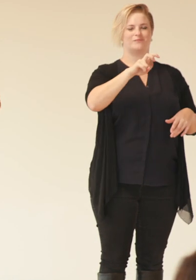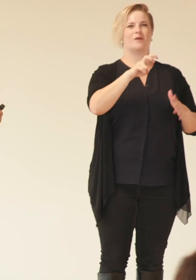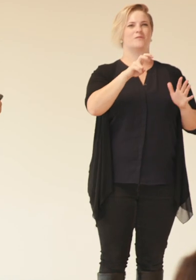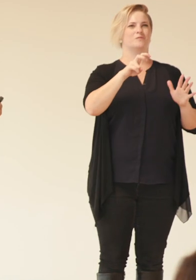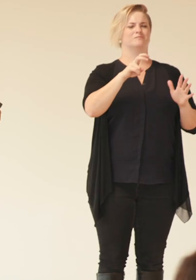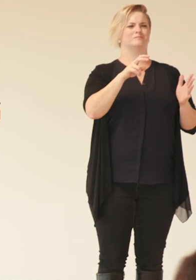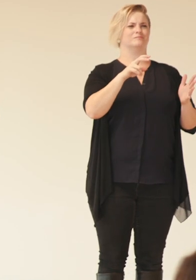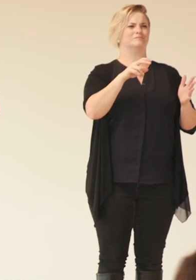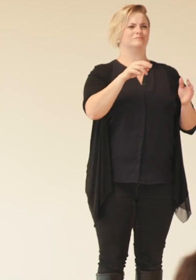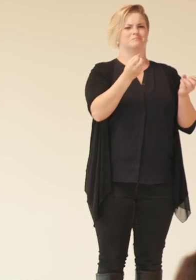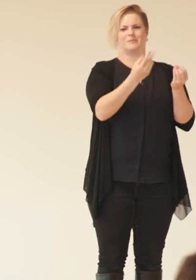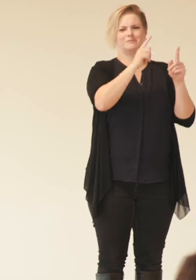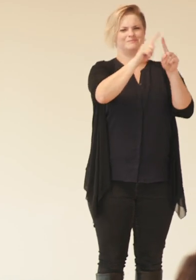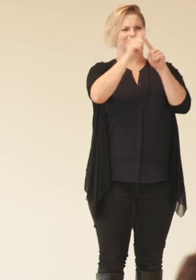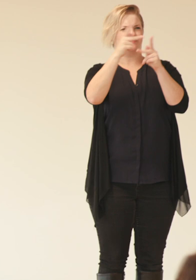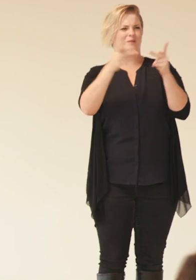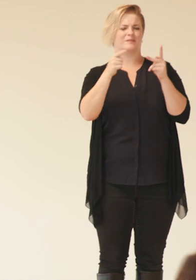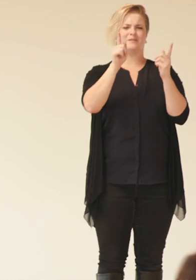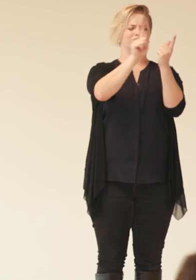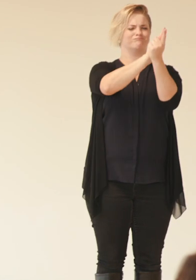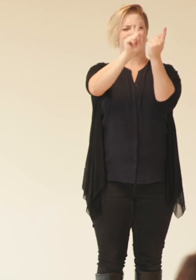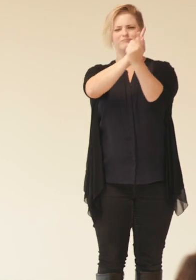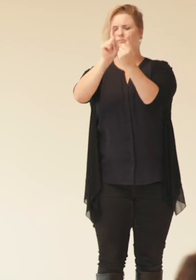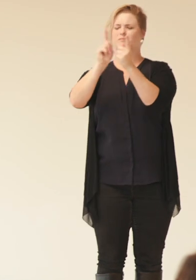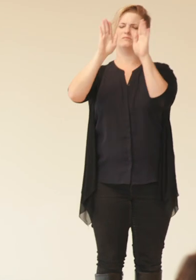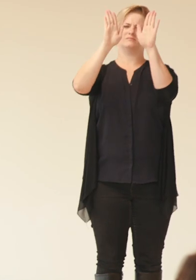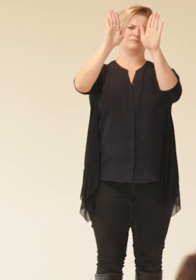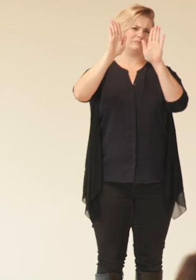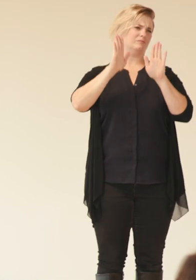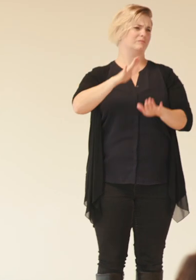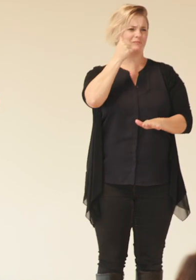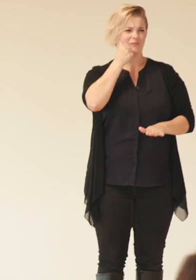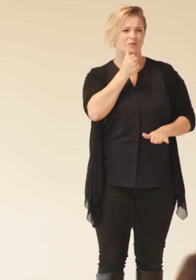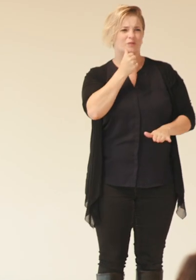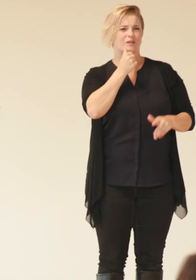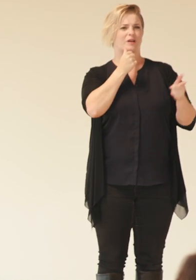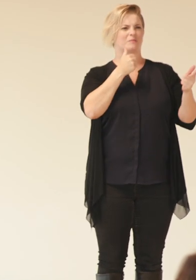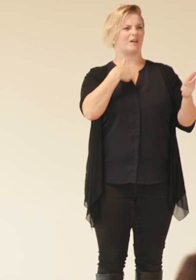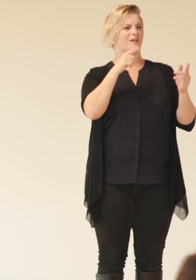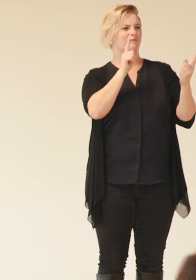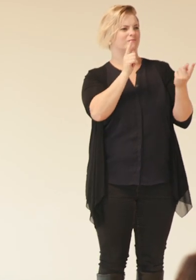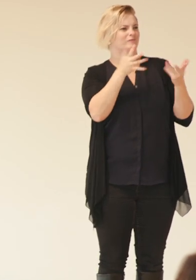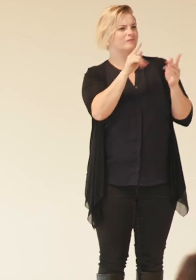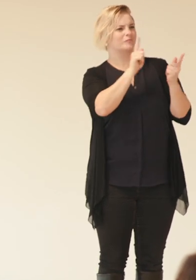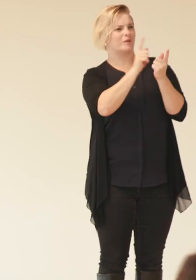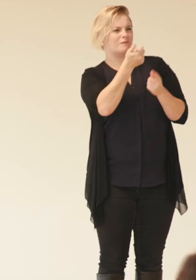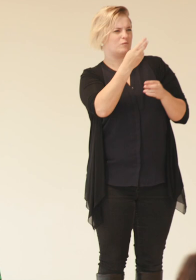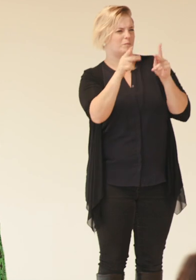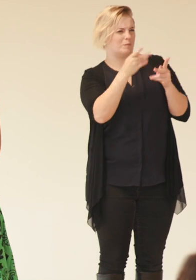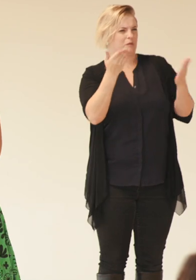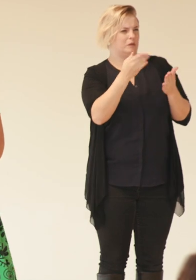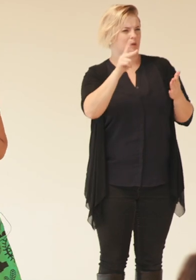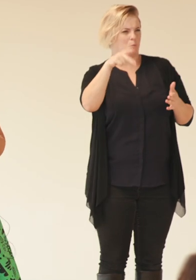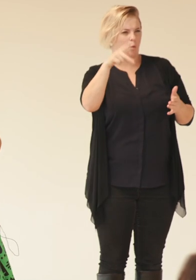incredible, incredible girls, and some of them are in Portland, and I was hoping that they will be here, but I, you know, one of them that I really wanted